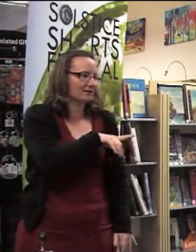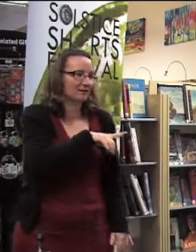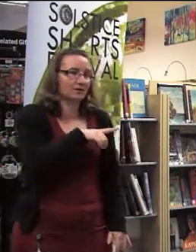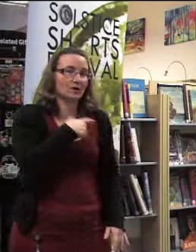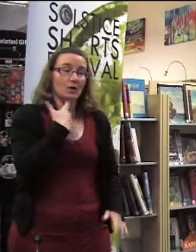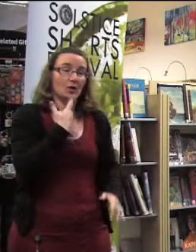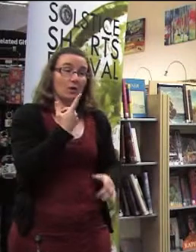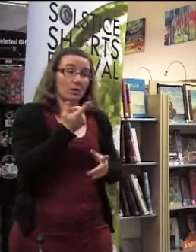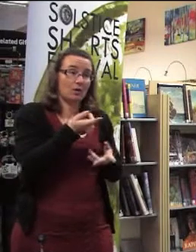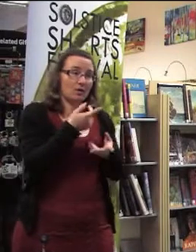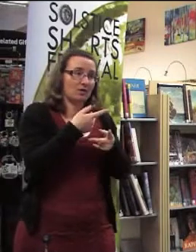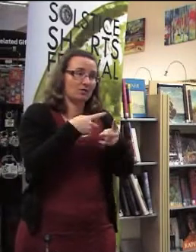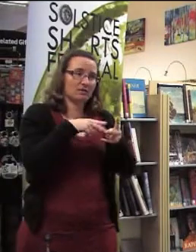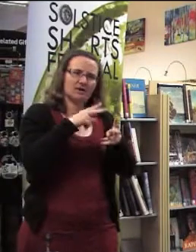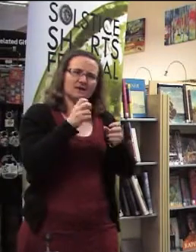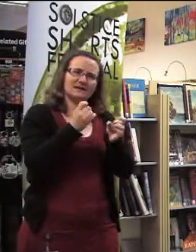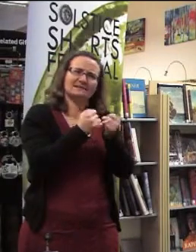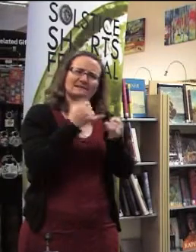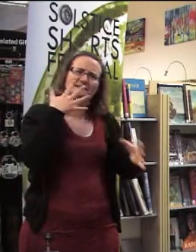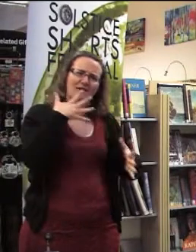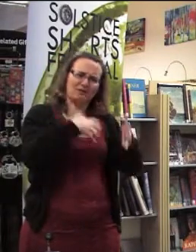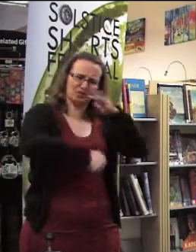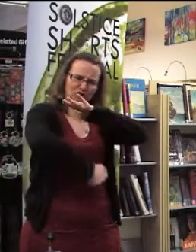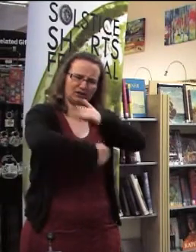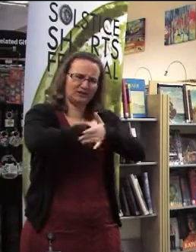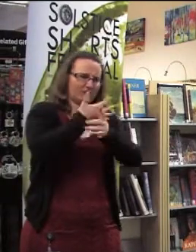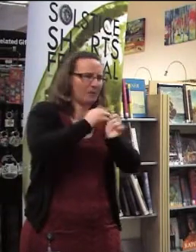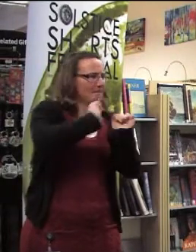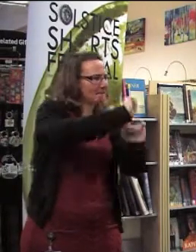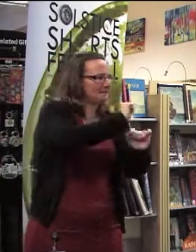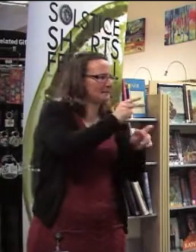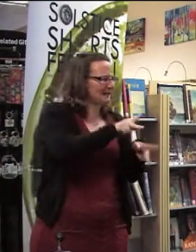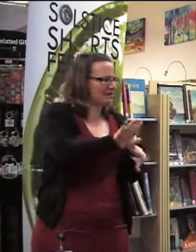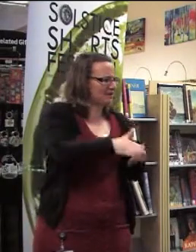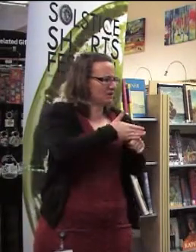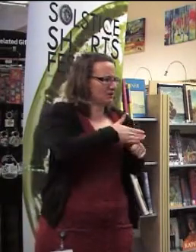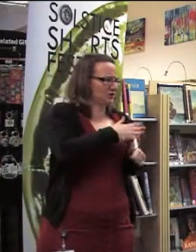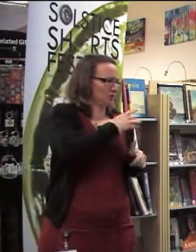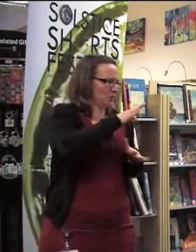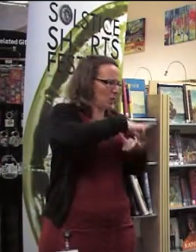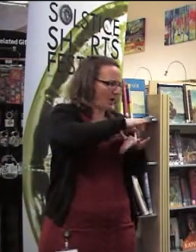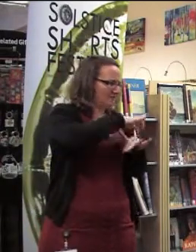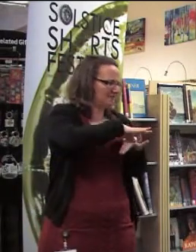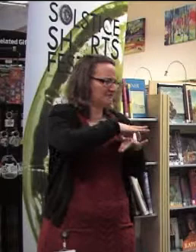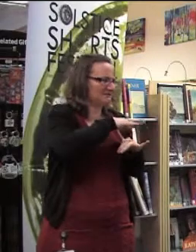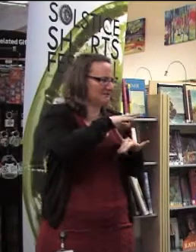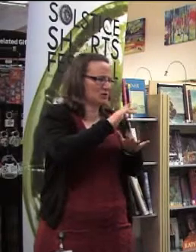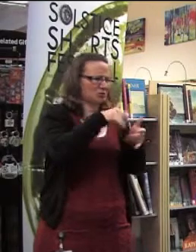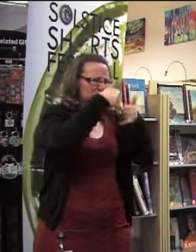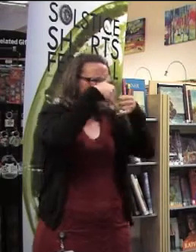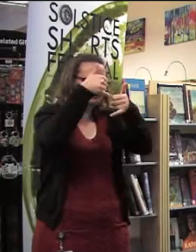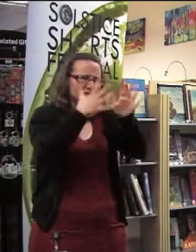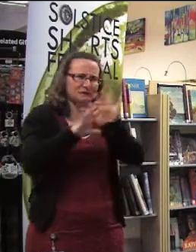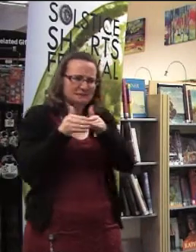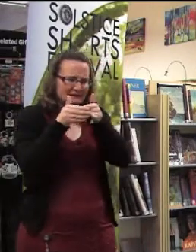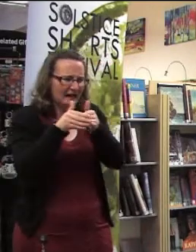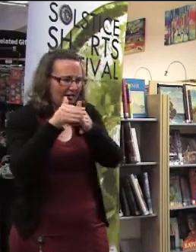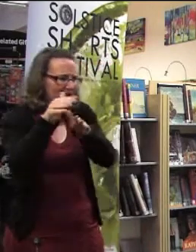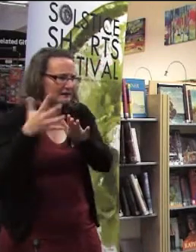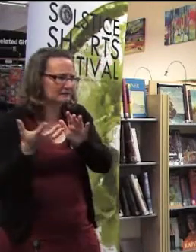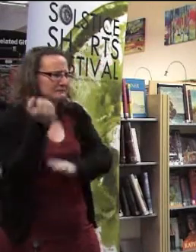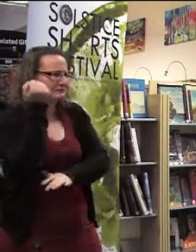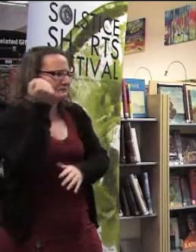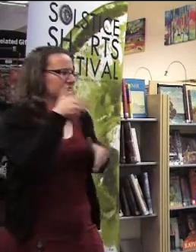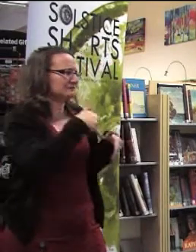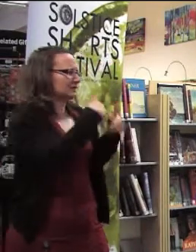his dead first wife, trophies for the long-ago sailing races she'd won. There were dozens of them nailed to the wall